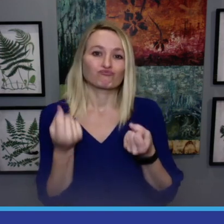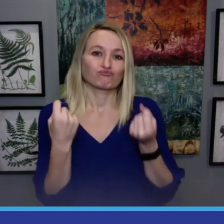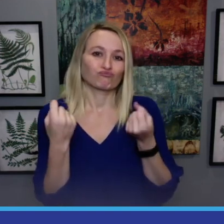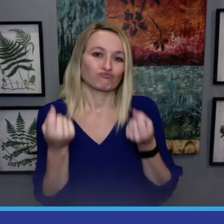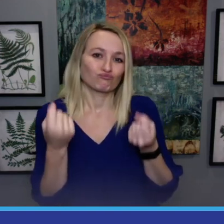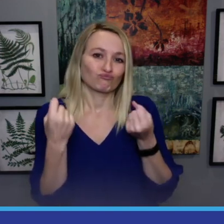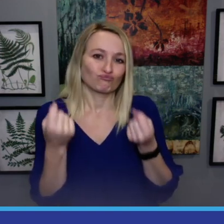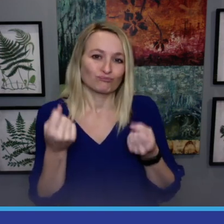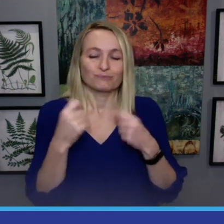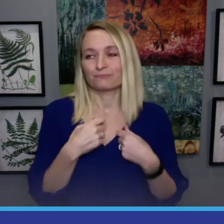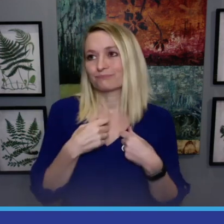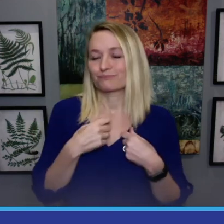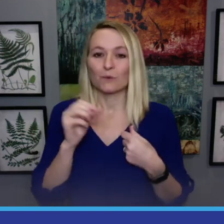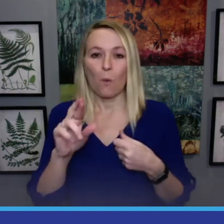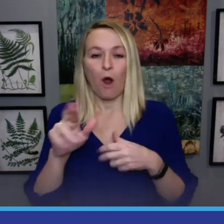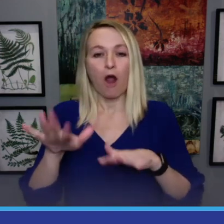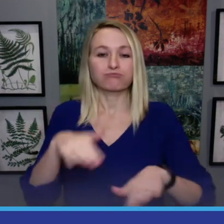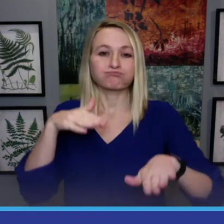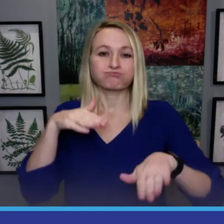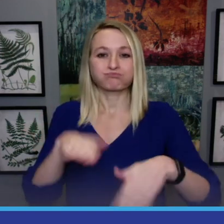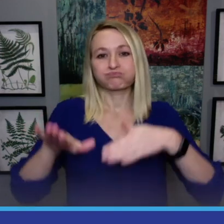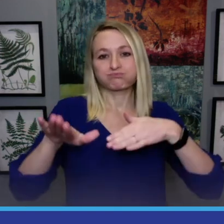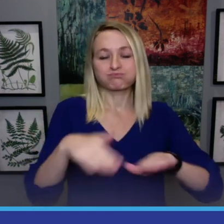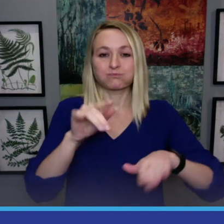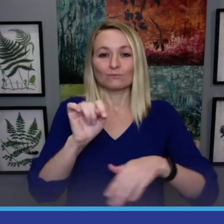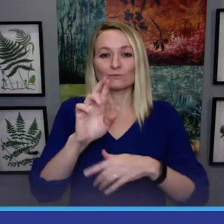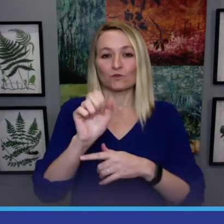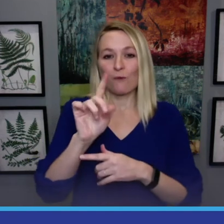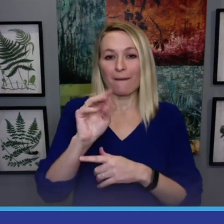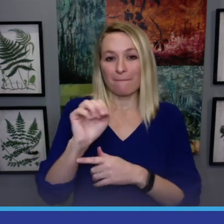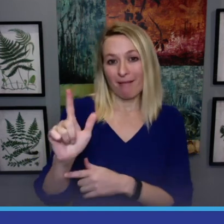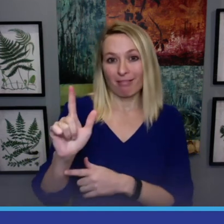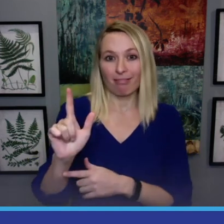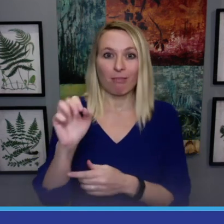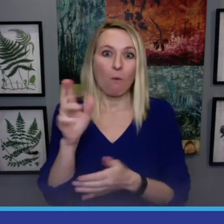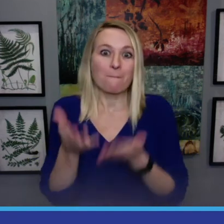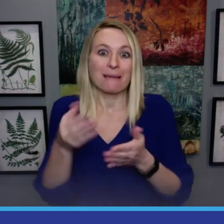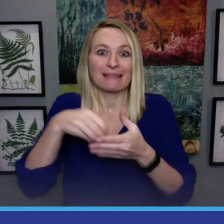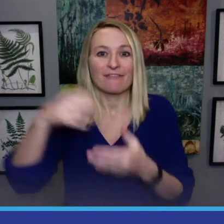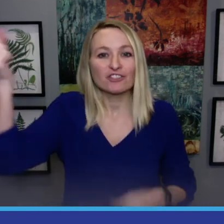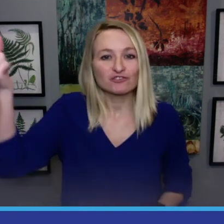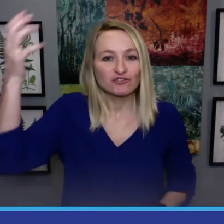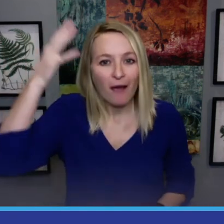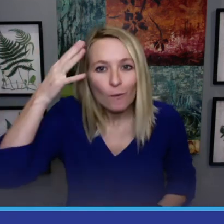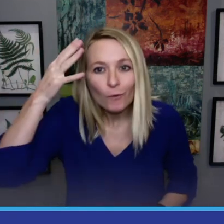You might be driving or walking on the treadmill, or maybe you're even in the